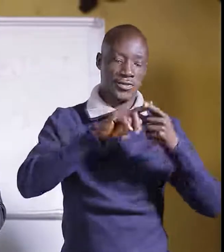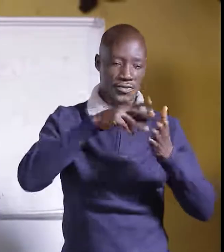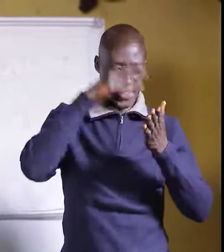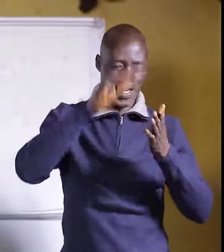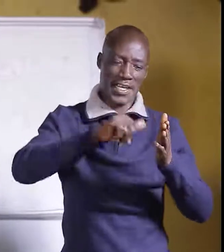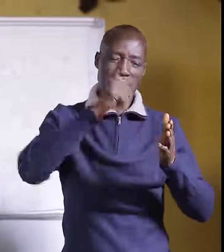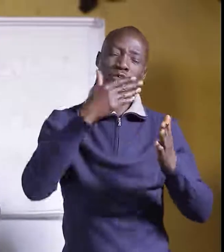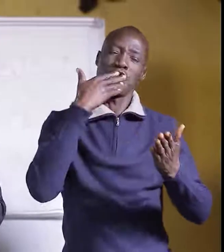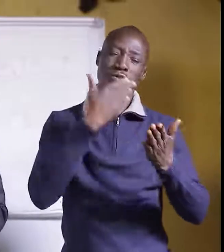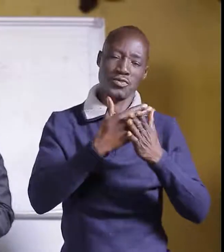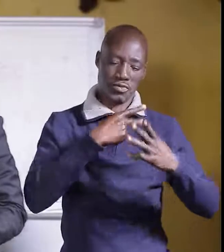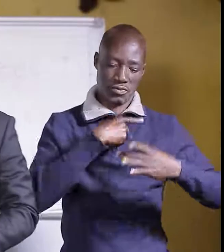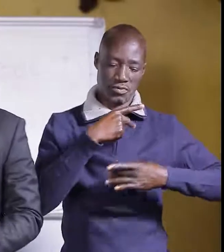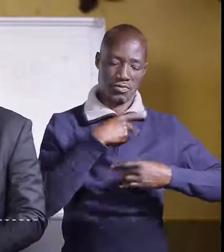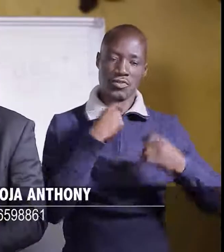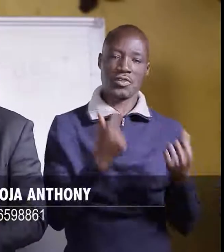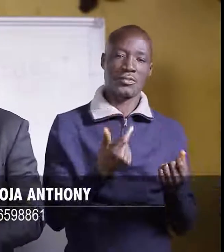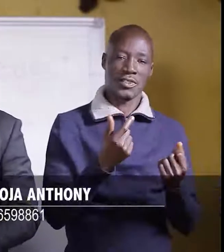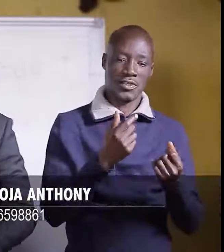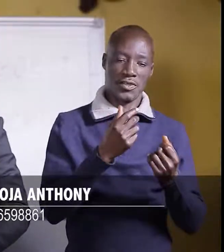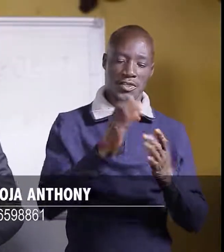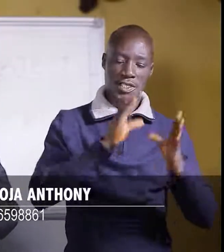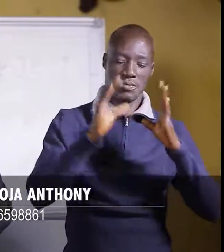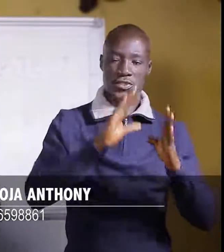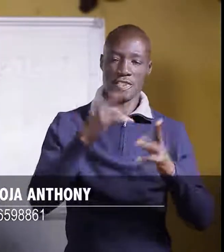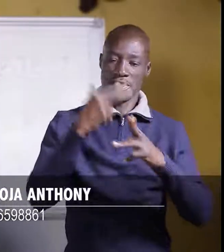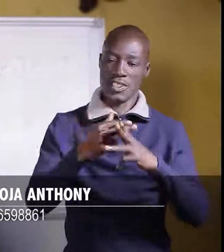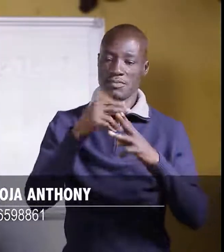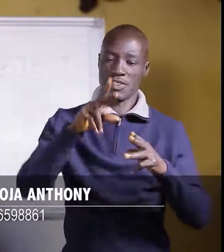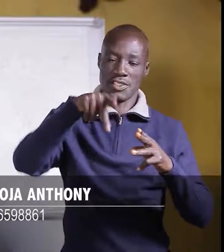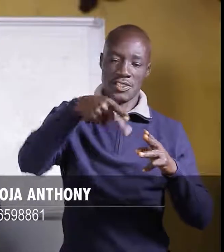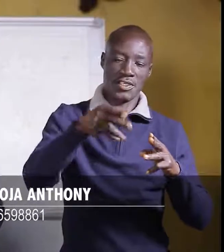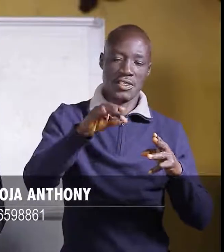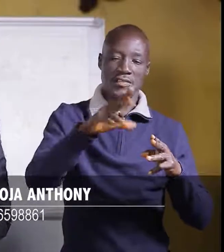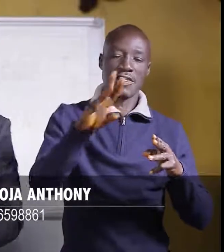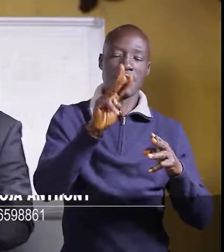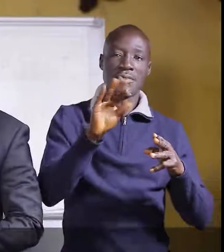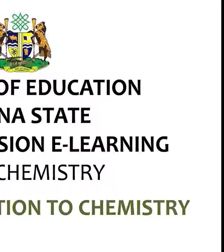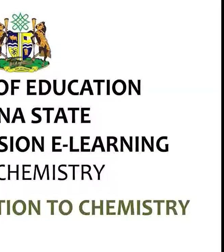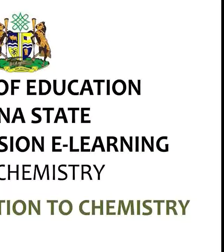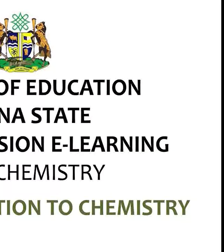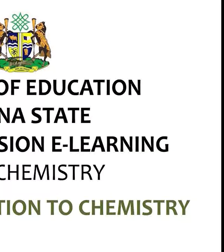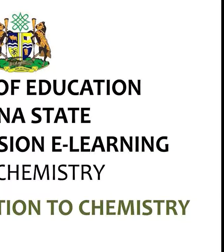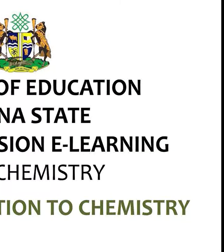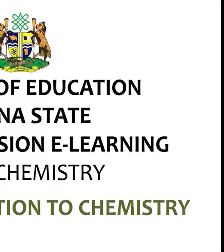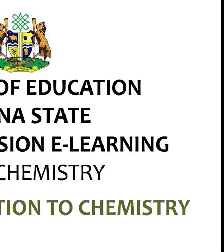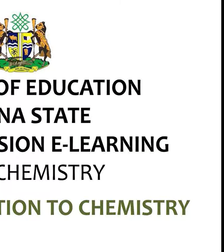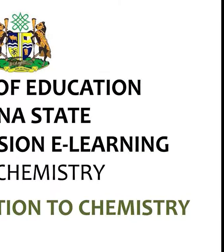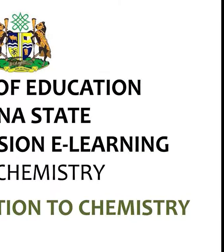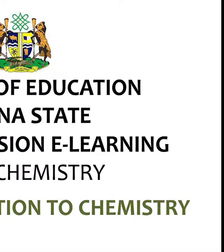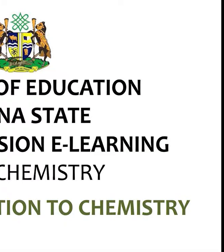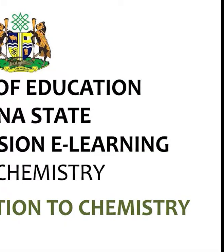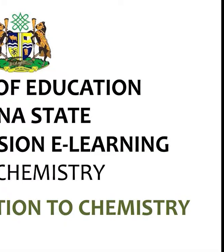of our interesting subject, chemistry. My name is Mr. Philip Mamman. I'll be taking you through the introduction of